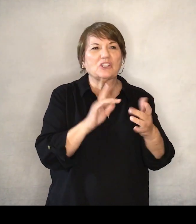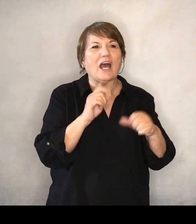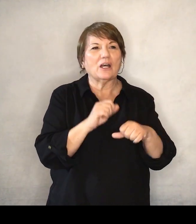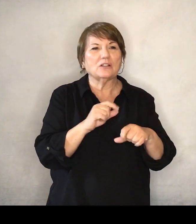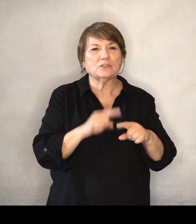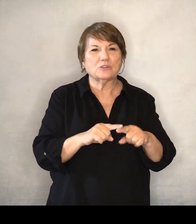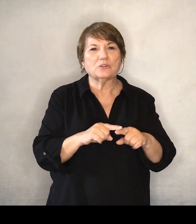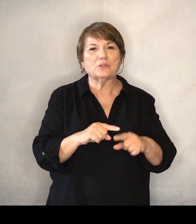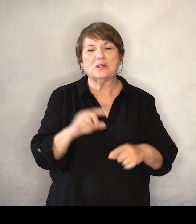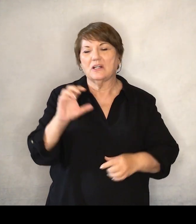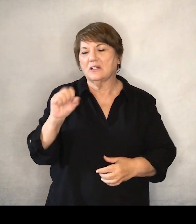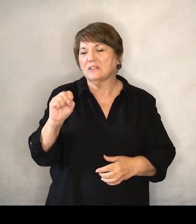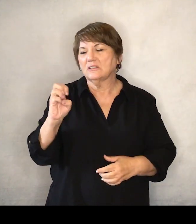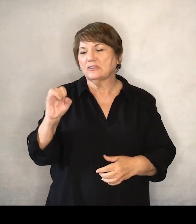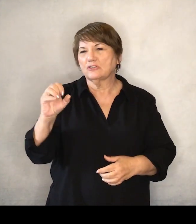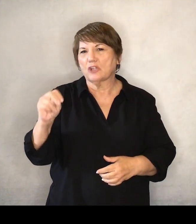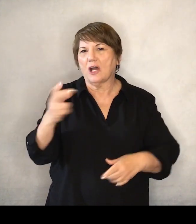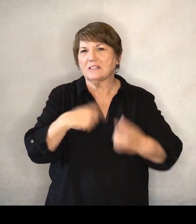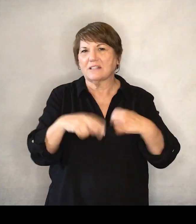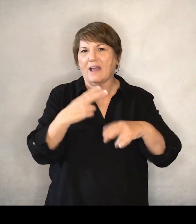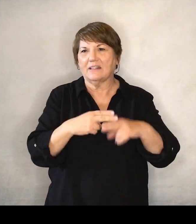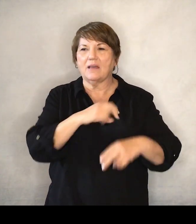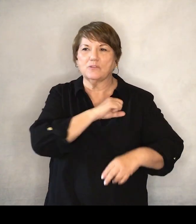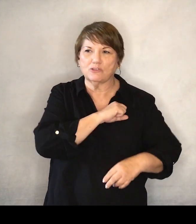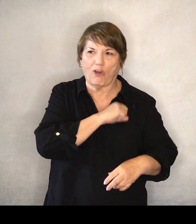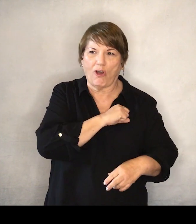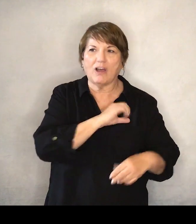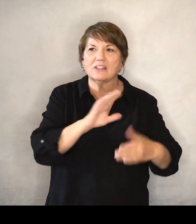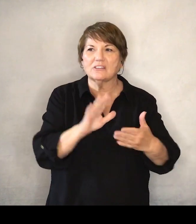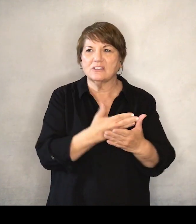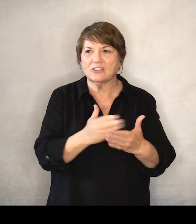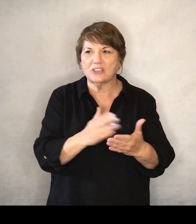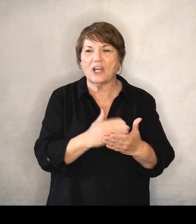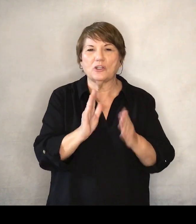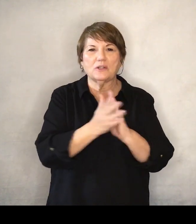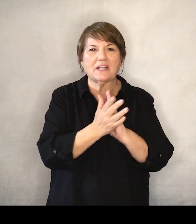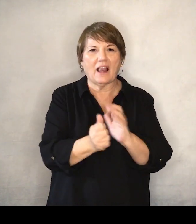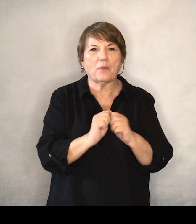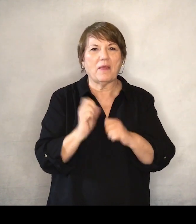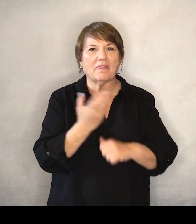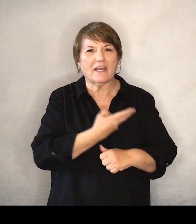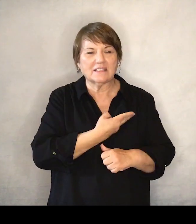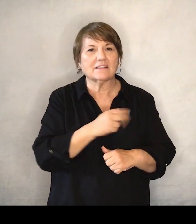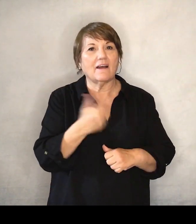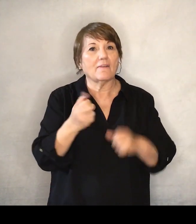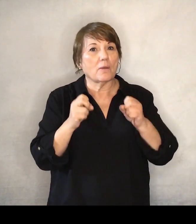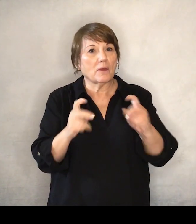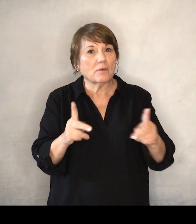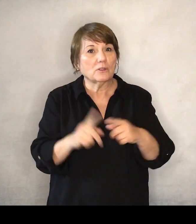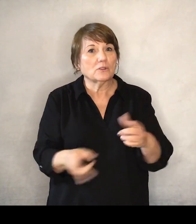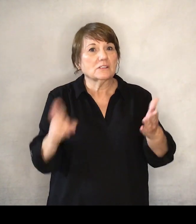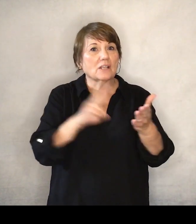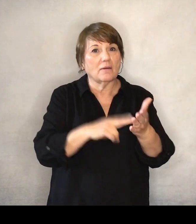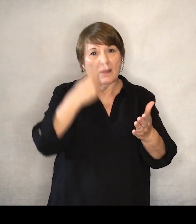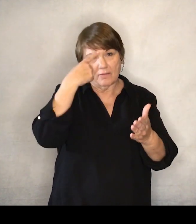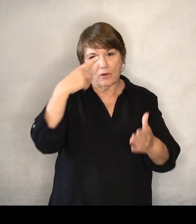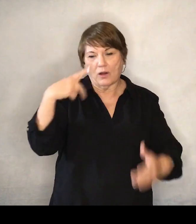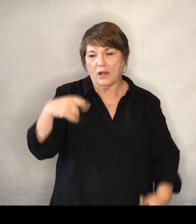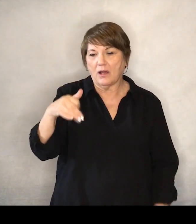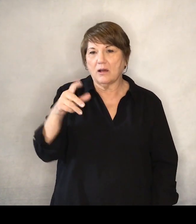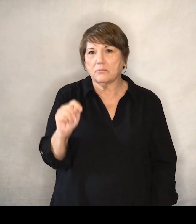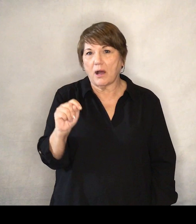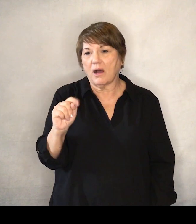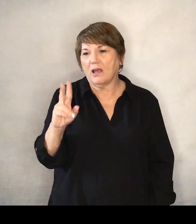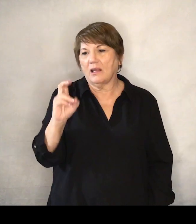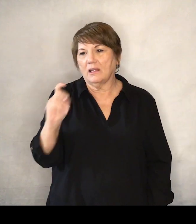Sean and let him know you'd like to share your talent with us. That would be great. And there's a few more opportunities to sign up for the potluck portion